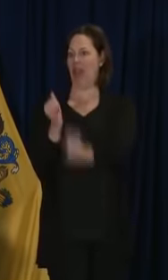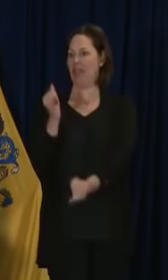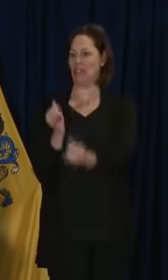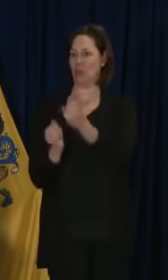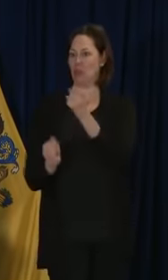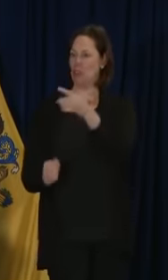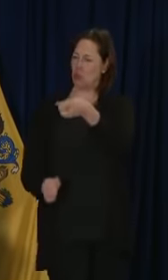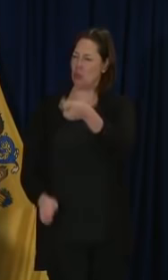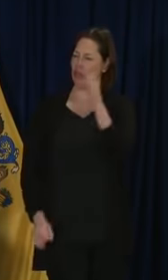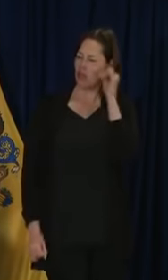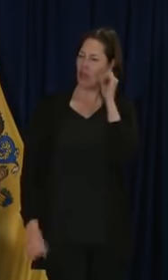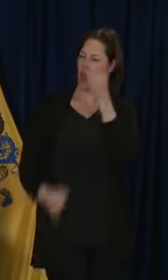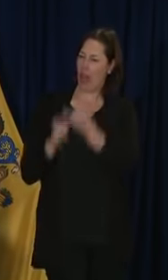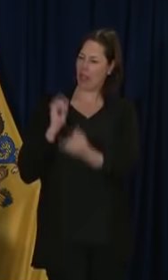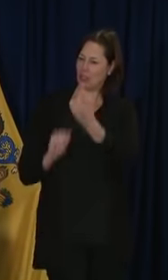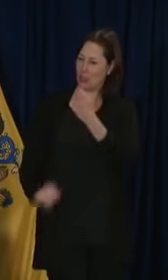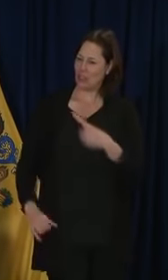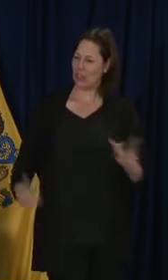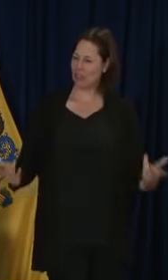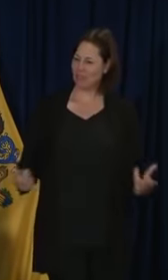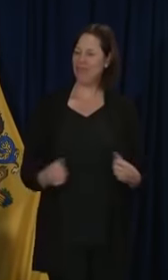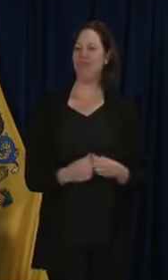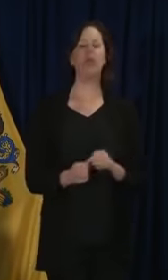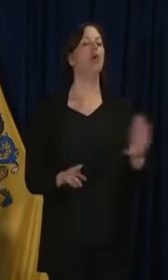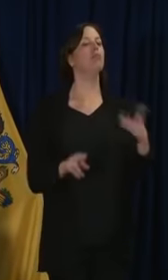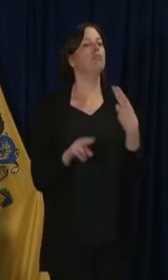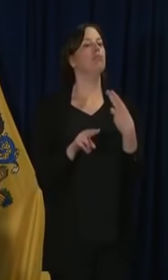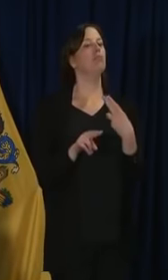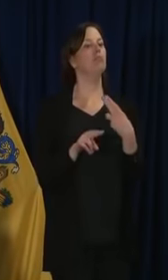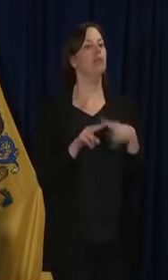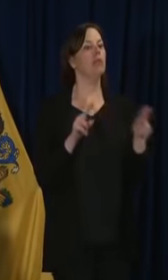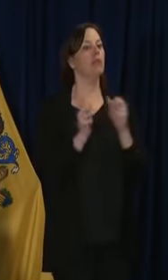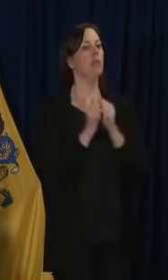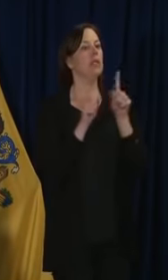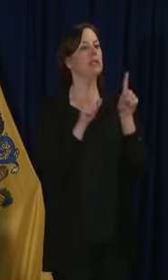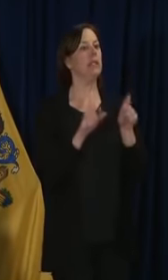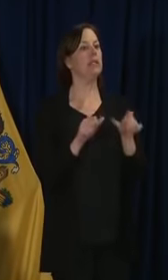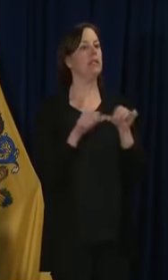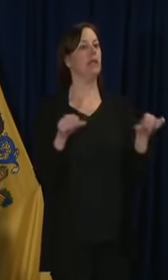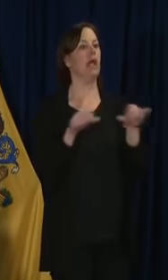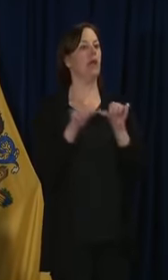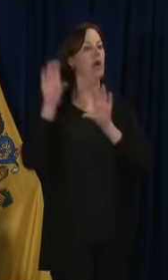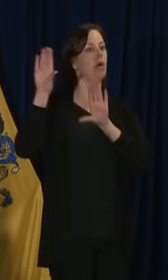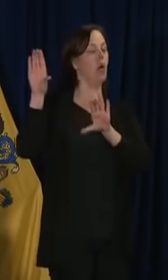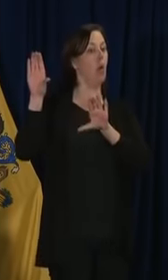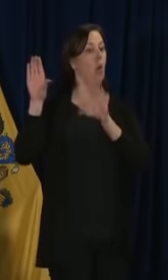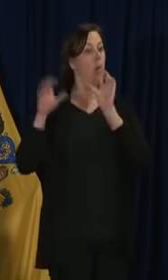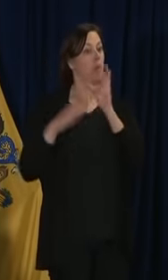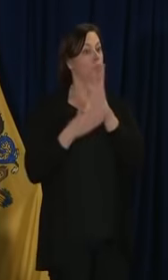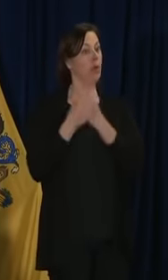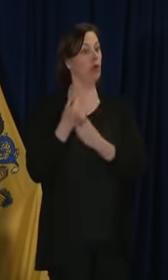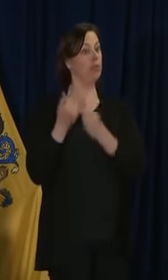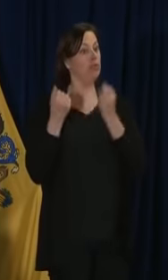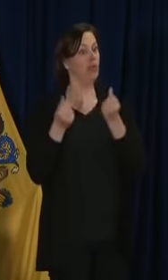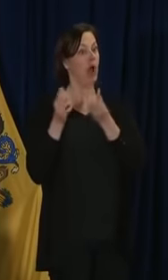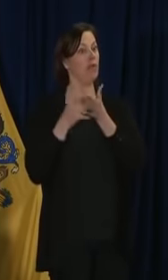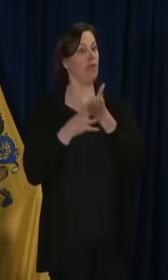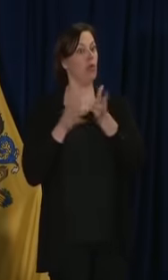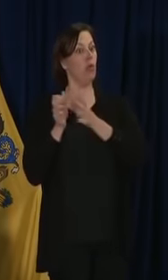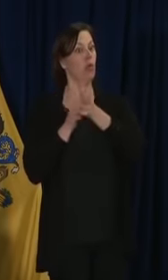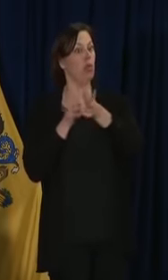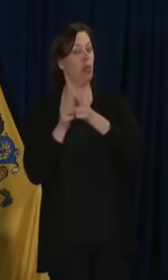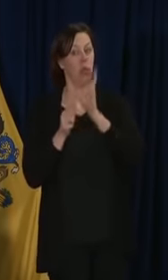yesterday, or Friday. Very quickly on the testing centers, they'll both be drive-through testing centers, both to be set